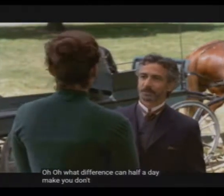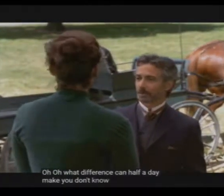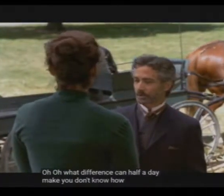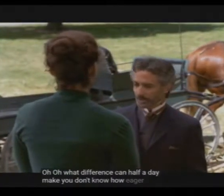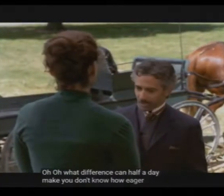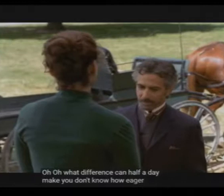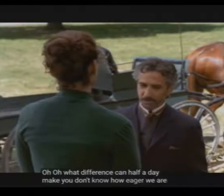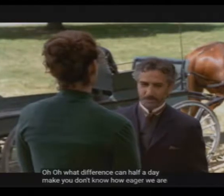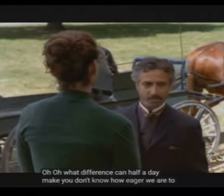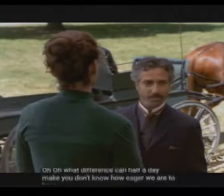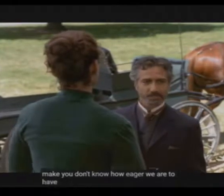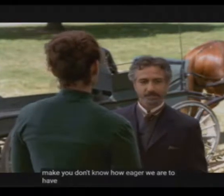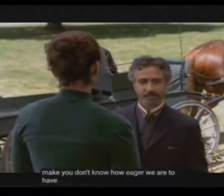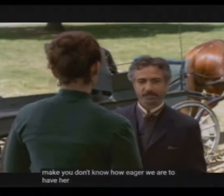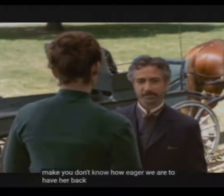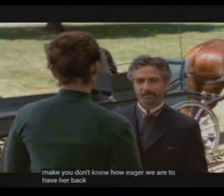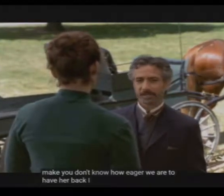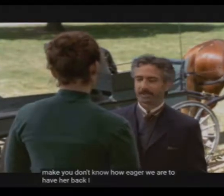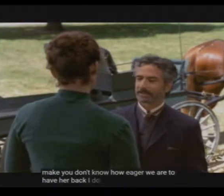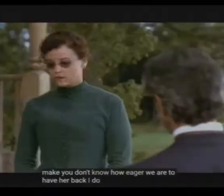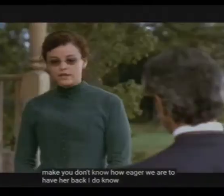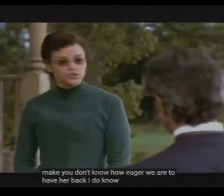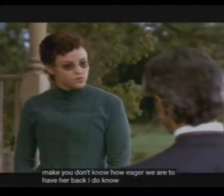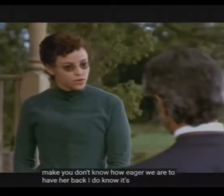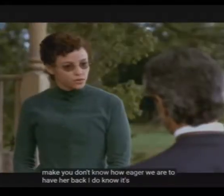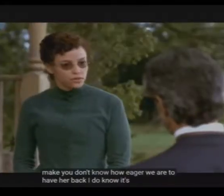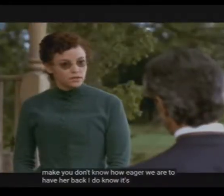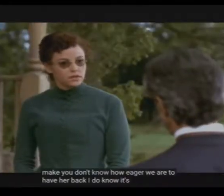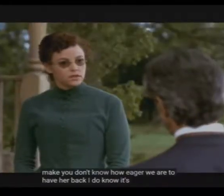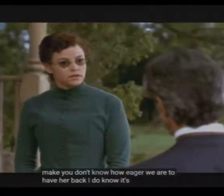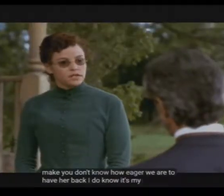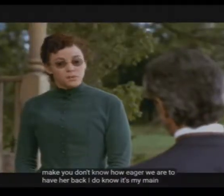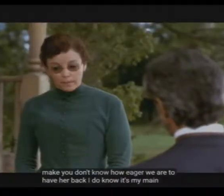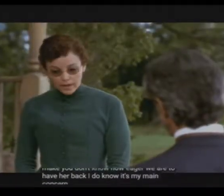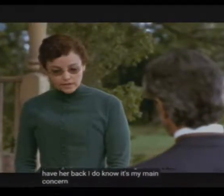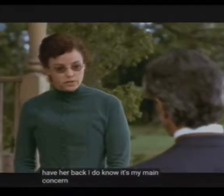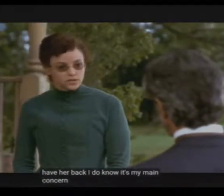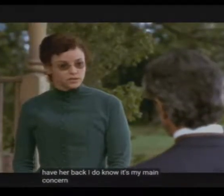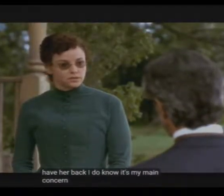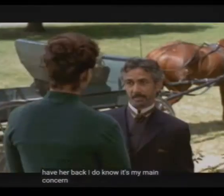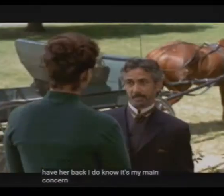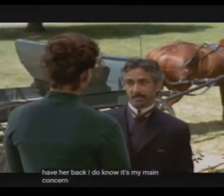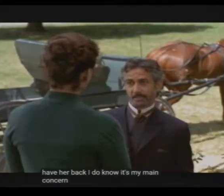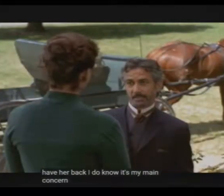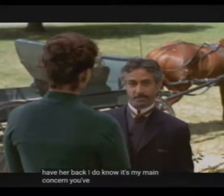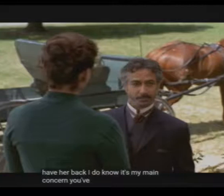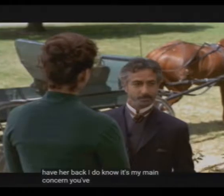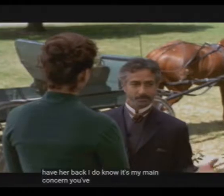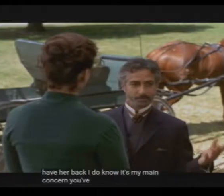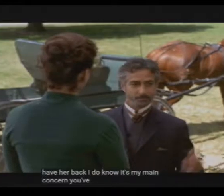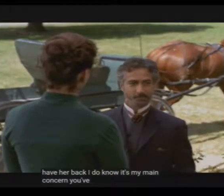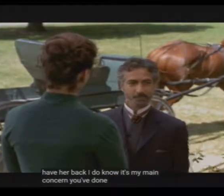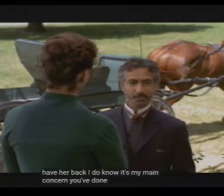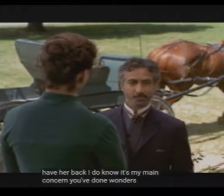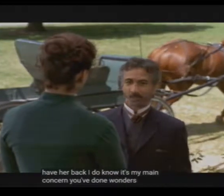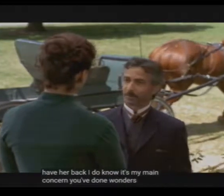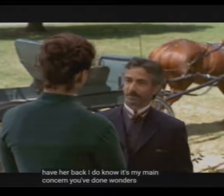know how eager we are to have her back. I do know. It's my main concern. You've done wonders for